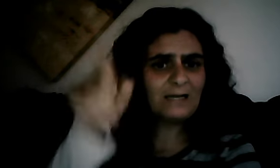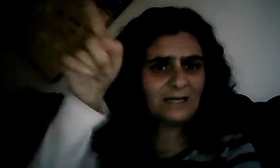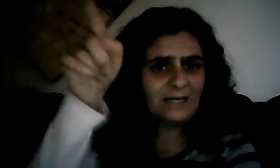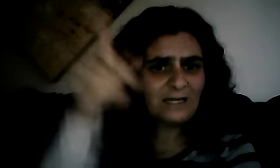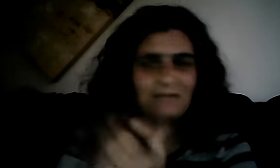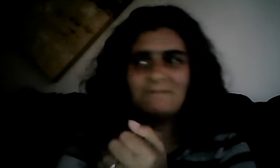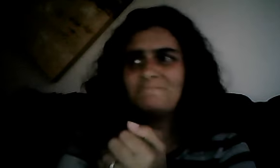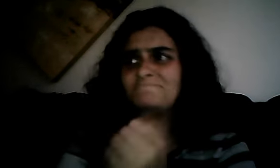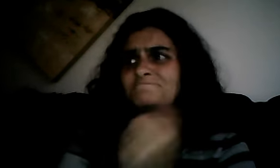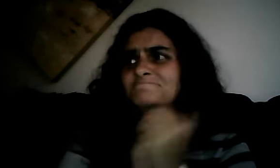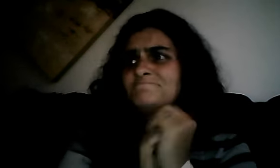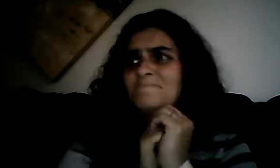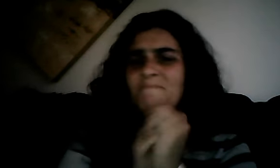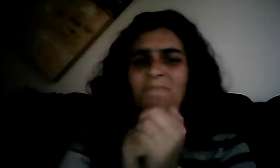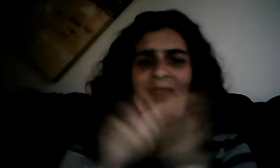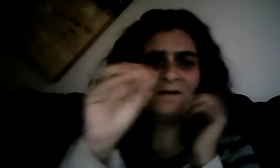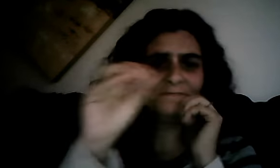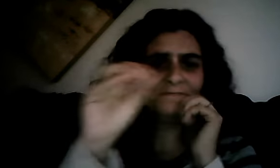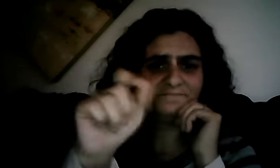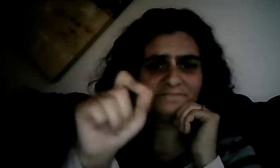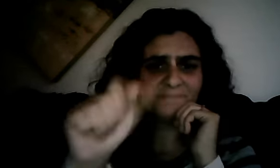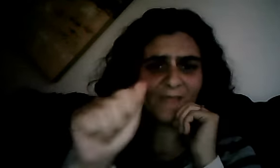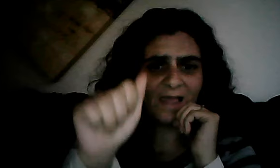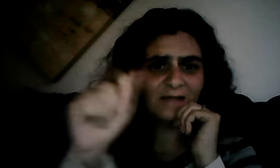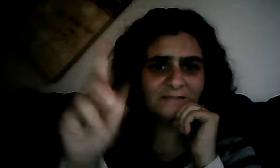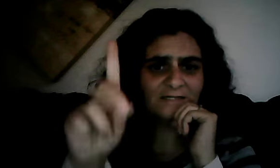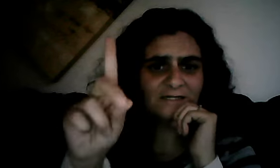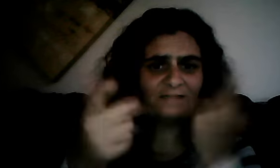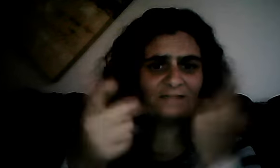my phone. No!